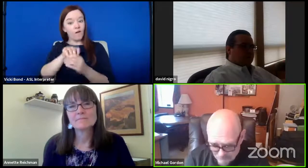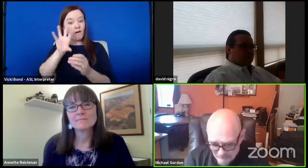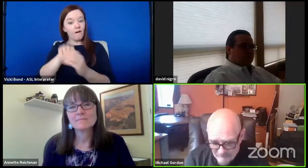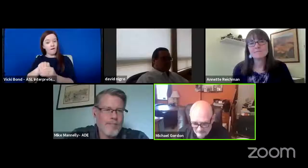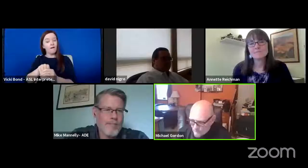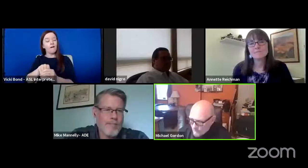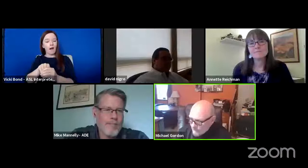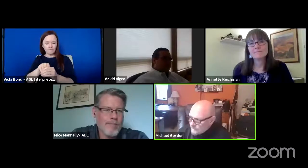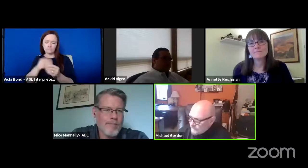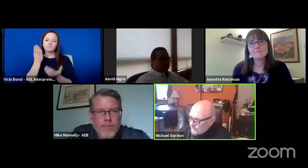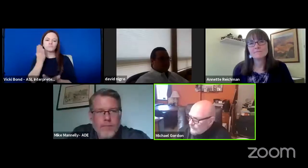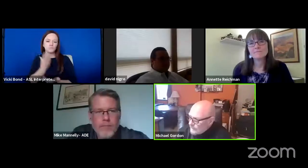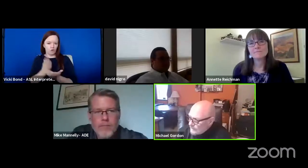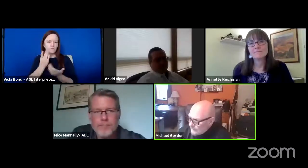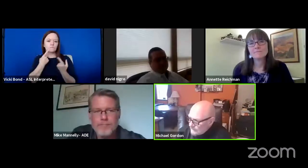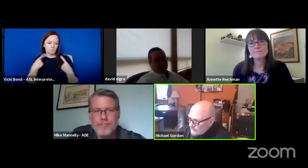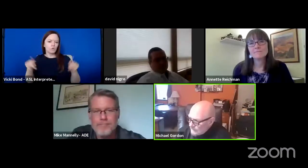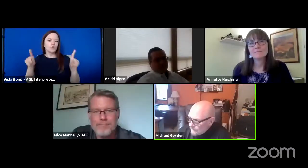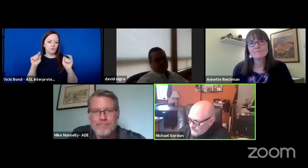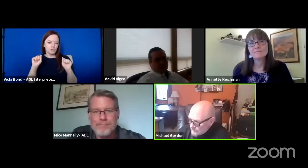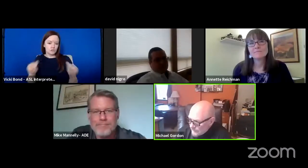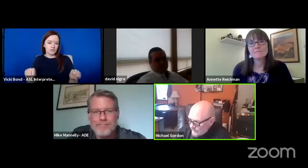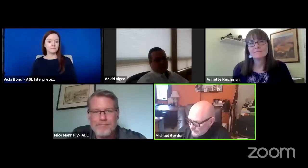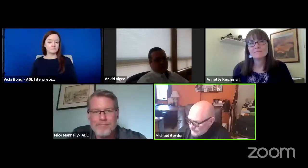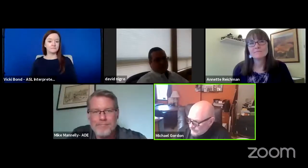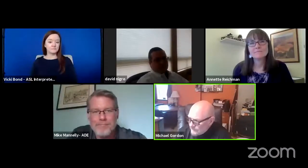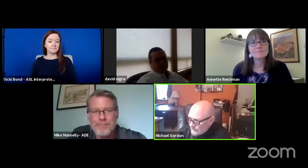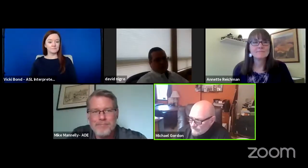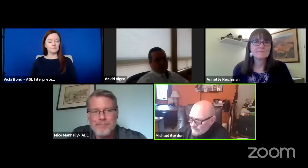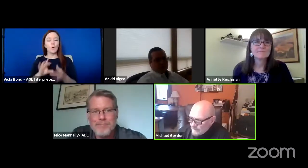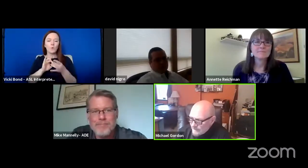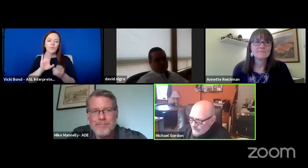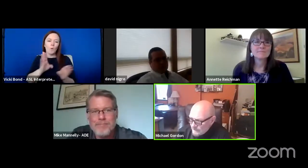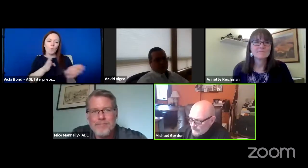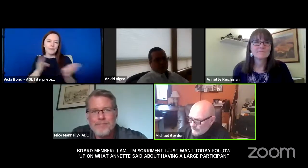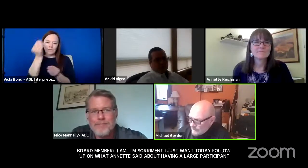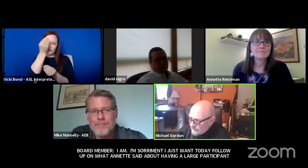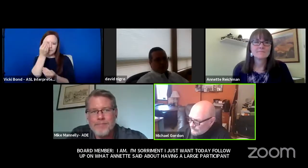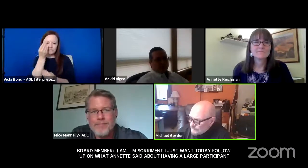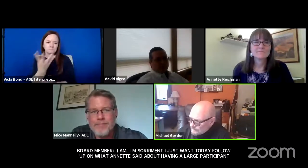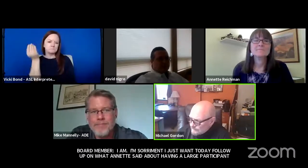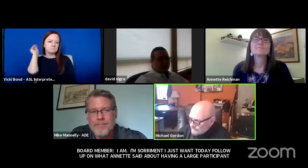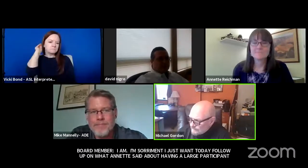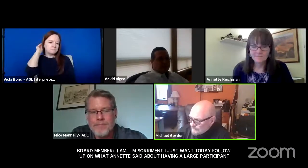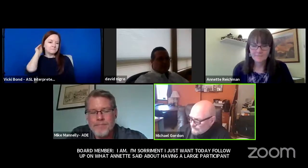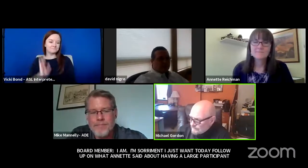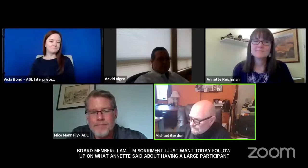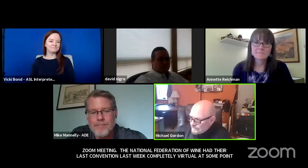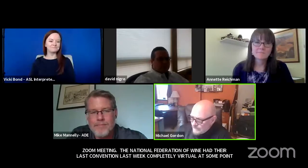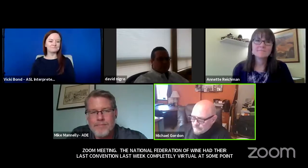already proven that that will work. So as far as your planning, just take that into account.